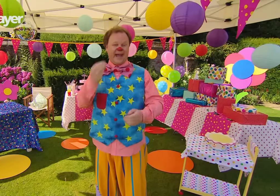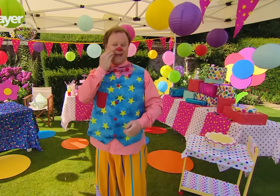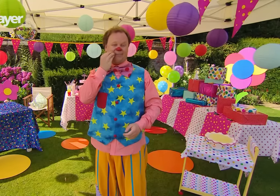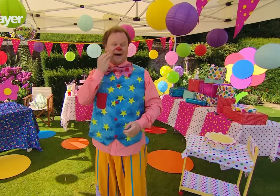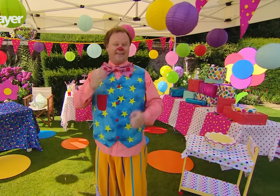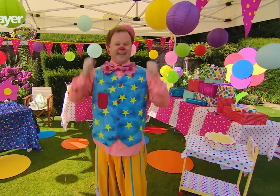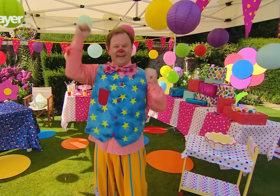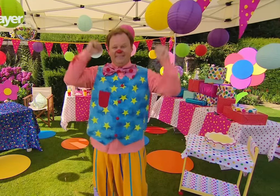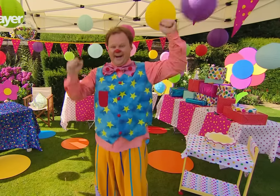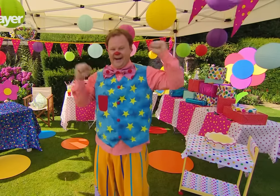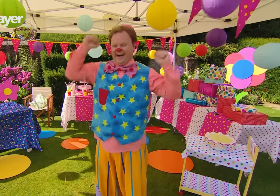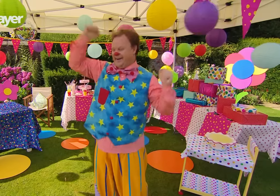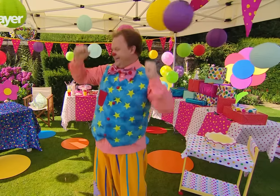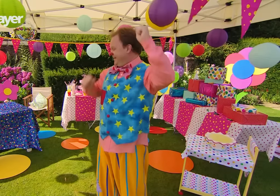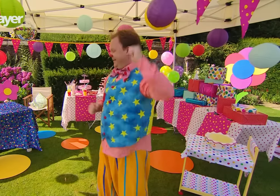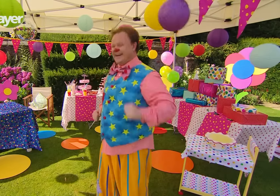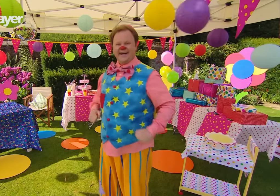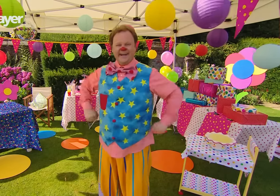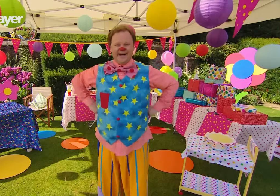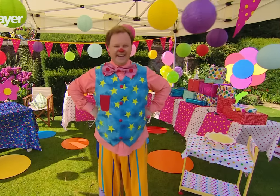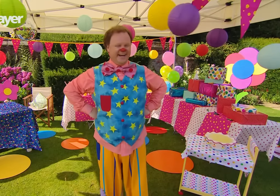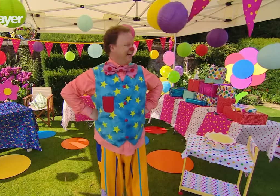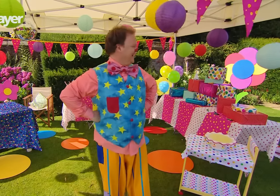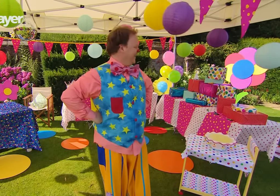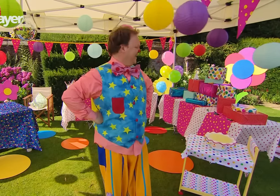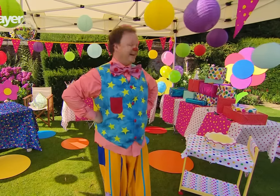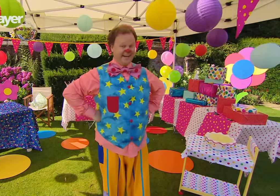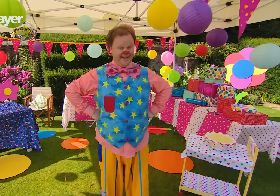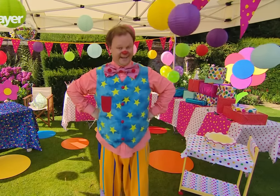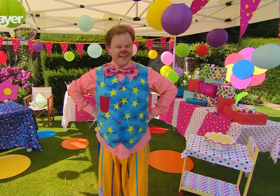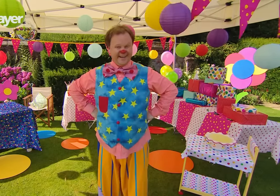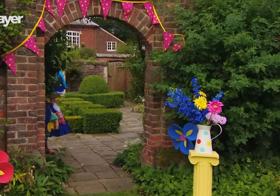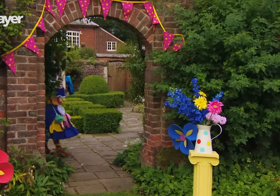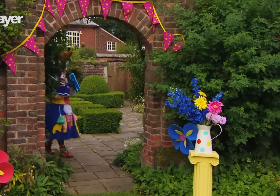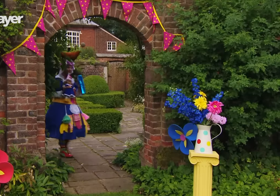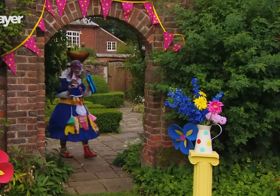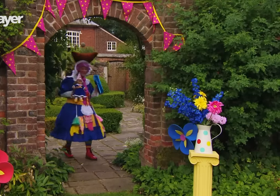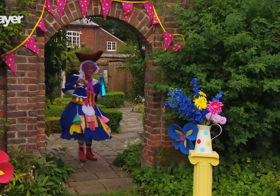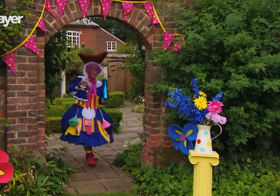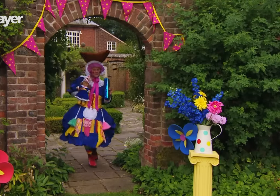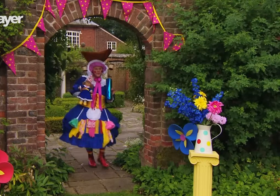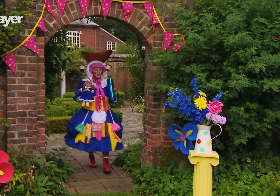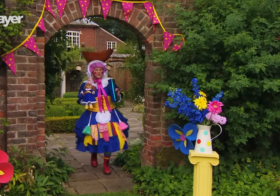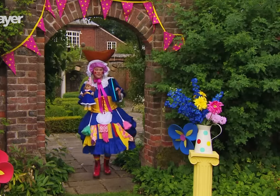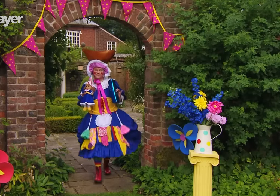birthday party. Woohoo! A birthday party? Oh, look, your guests have started to arrive.